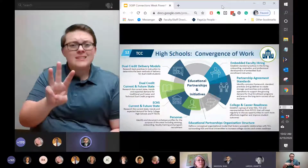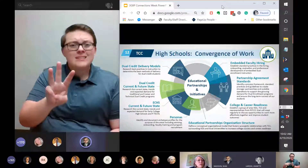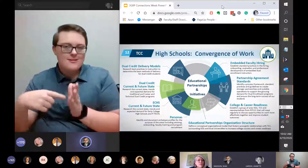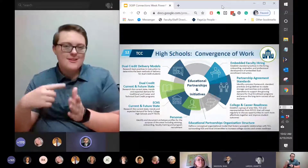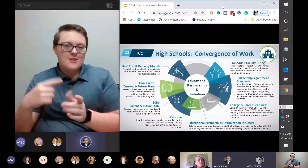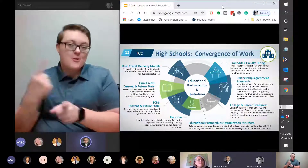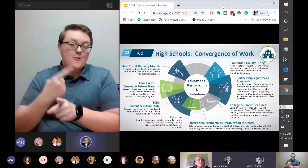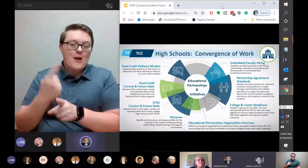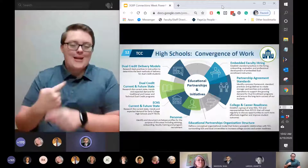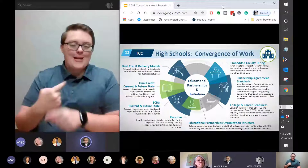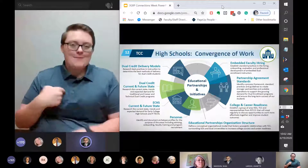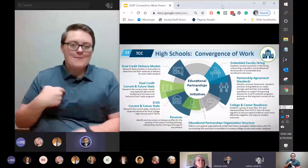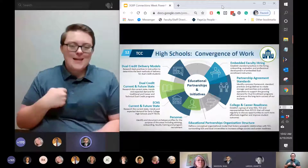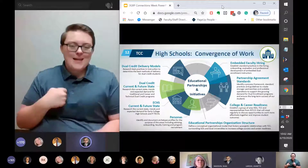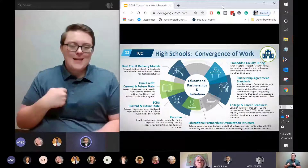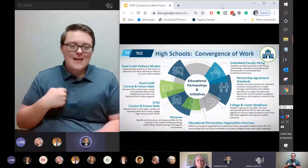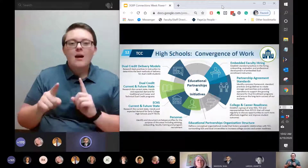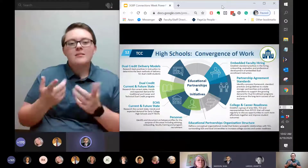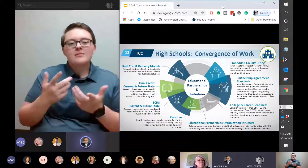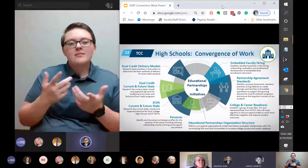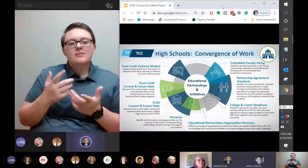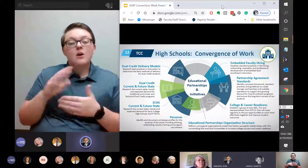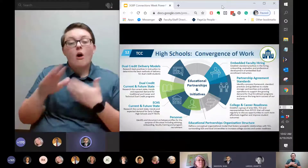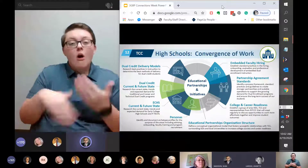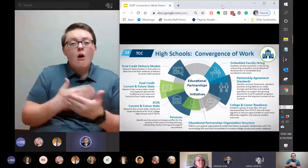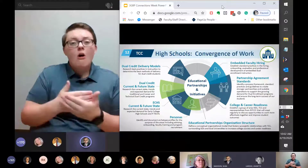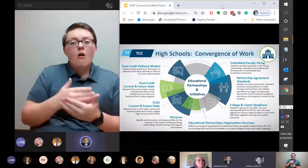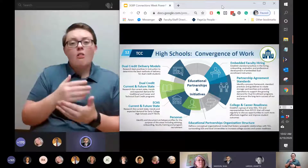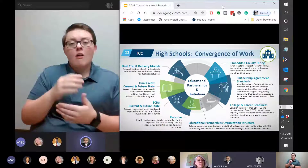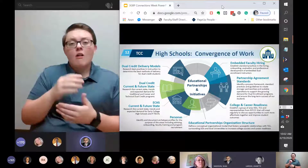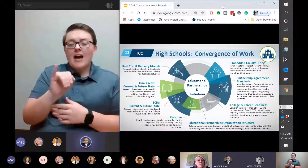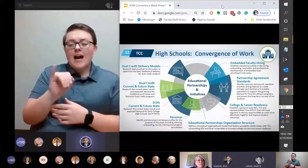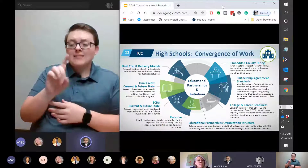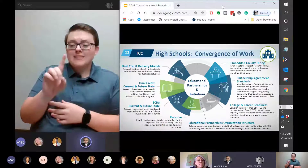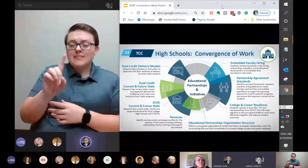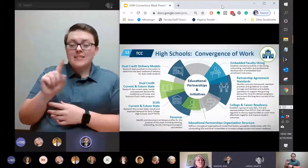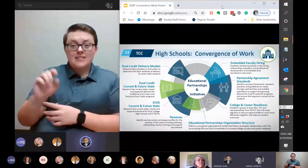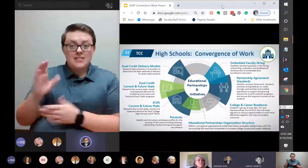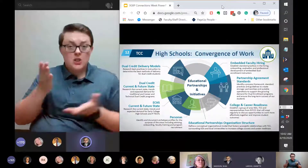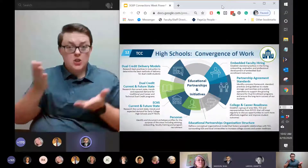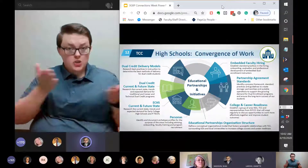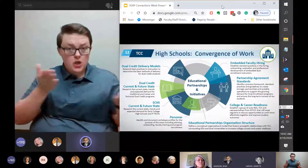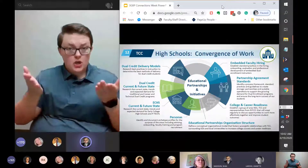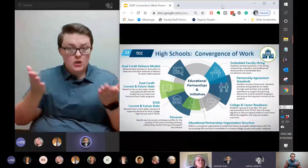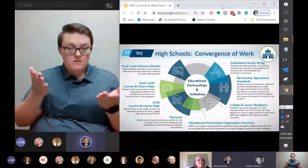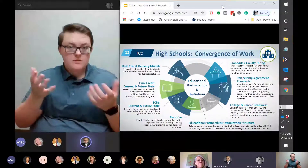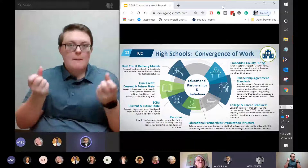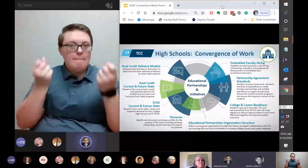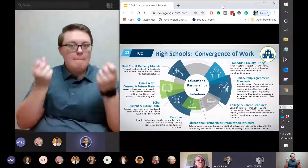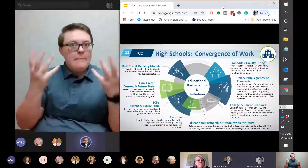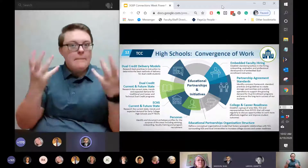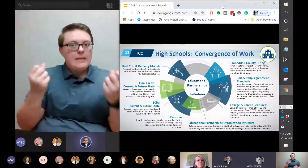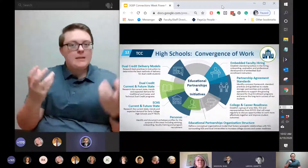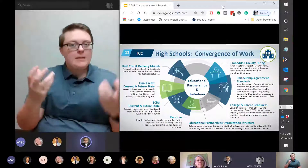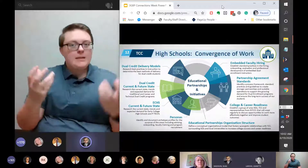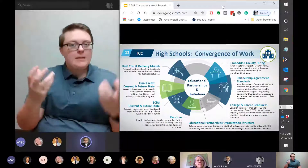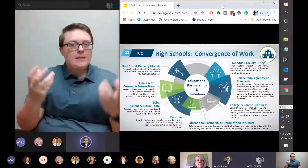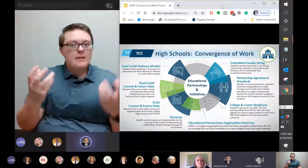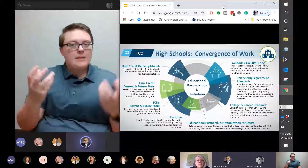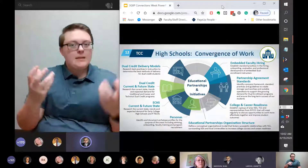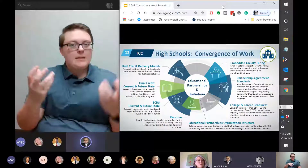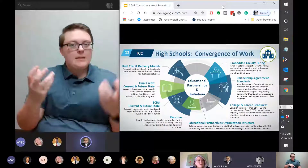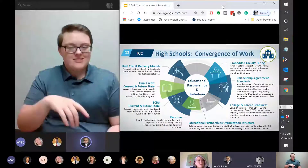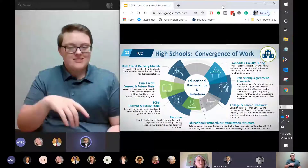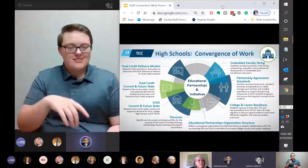that Tarrant County College serves, in this district. And it's a lot in this county. It's a lot. So